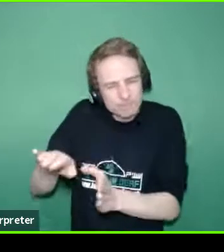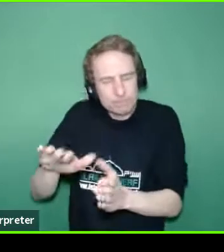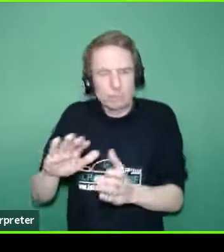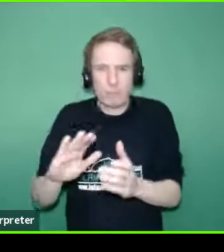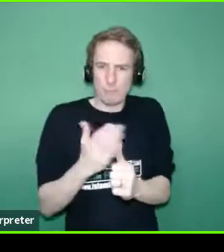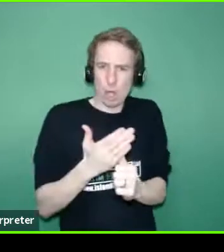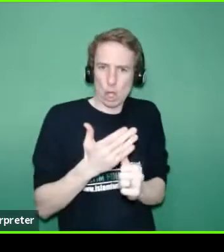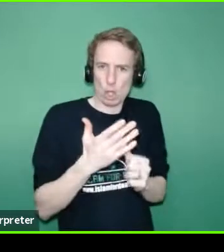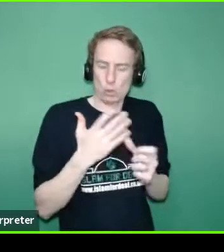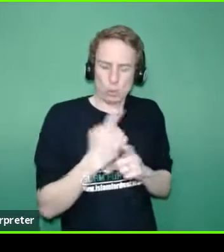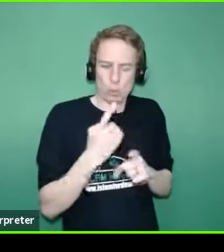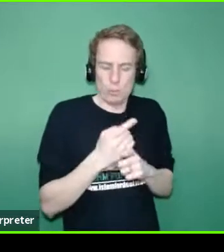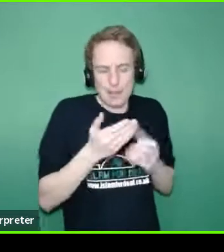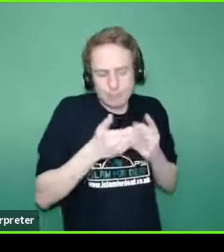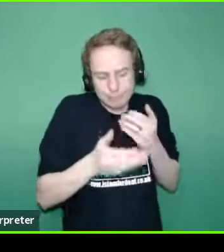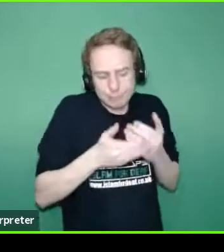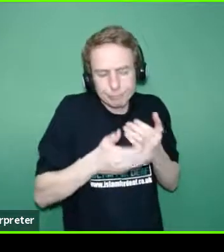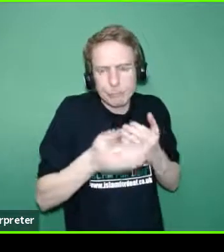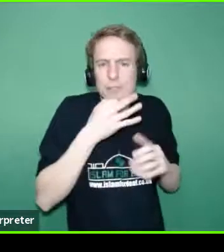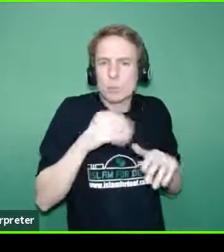and the benefits, etc.